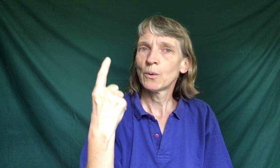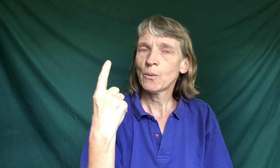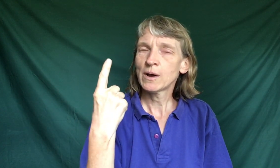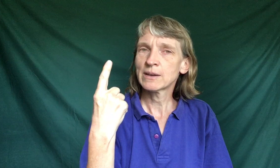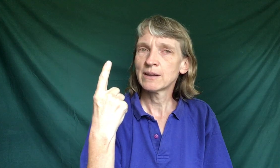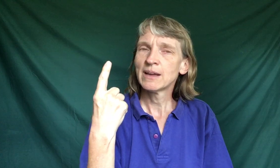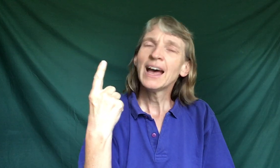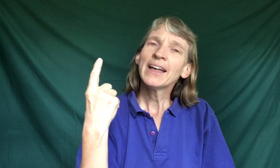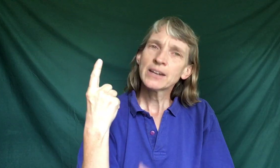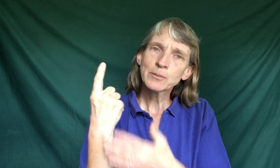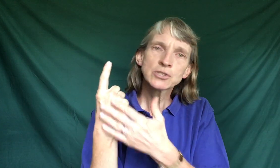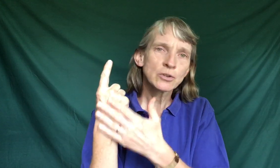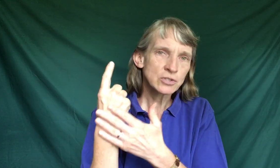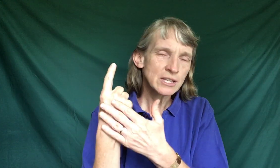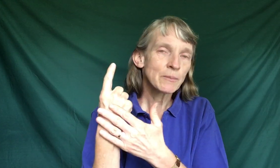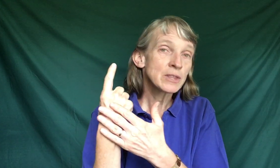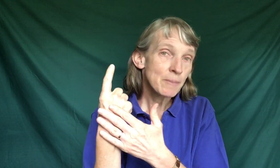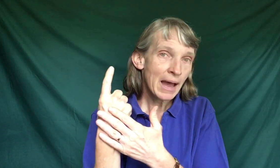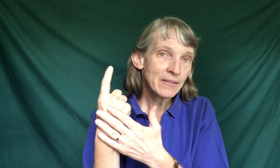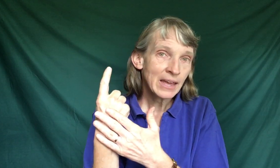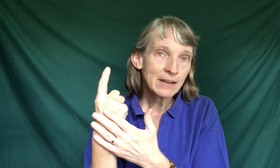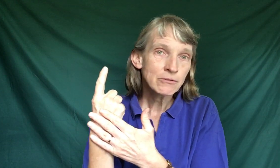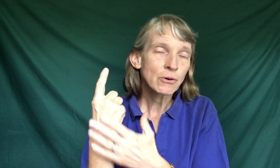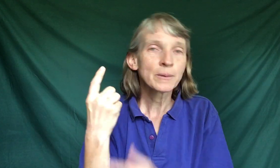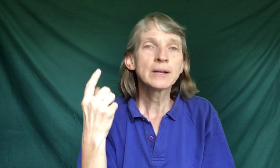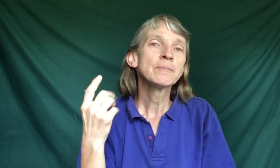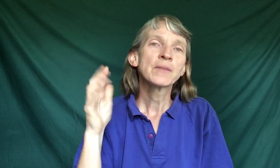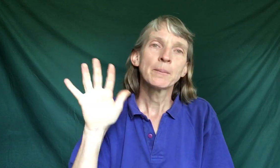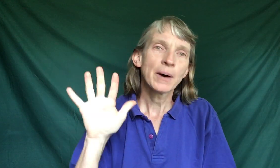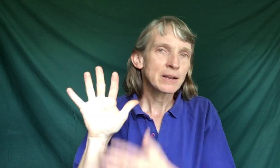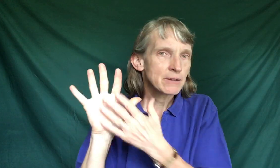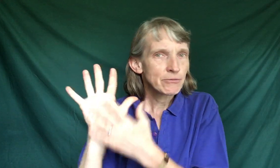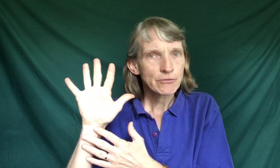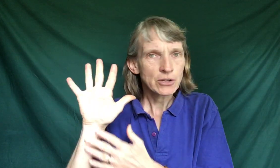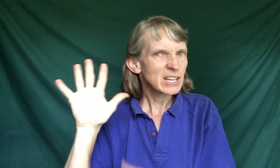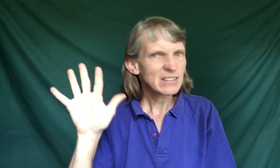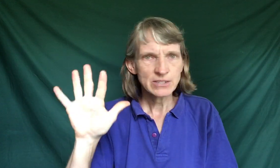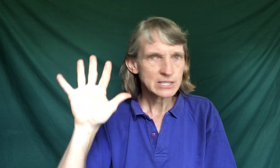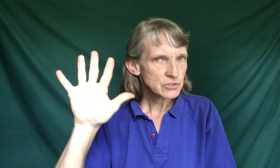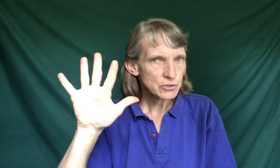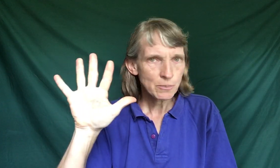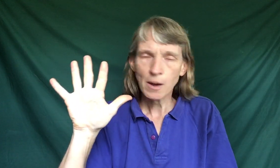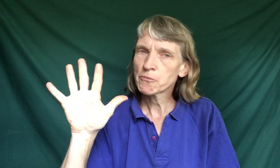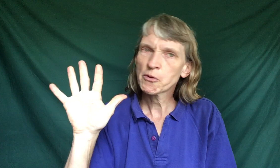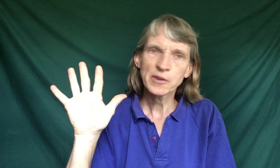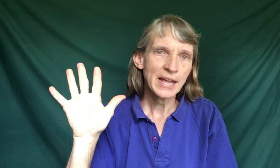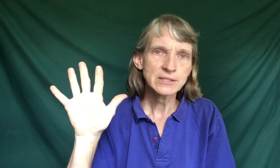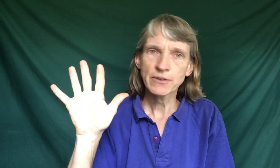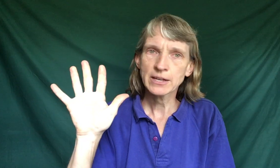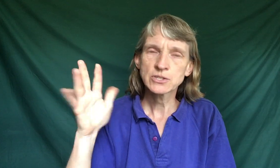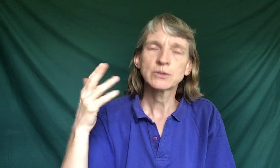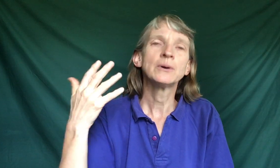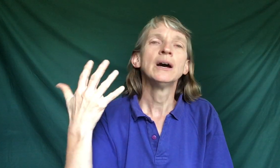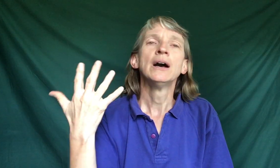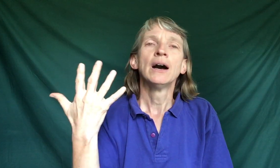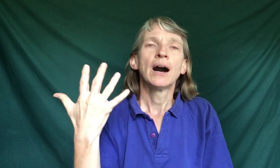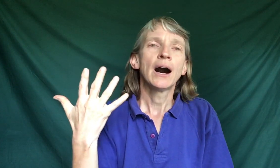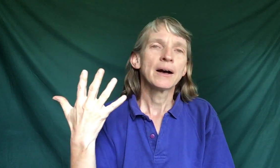two, one. Numbers are usually done with the back of the hand forward. But if for your kid, if it's easier to do palm forward, that's fine too. In